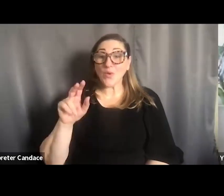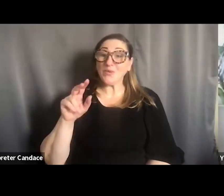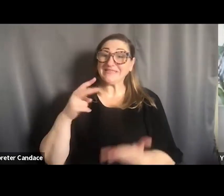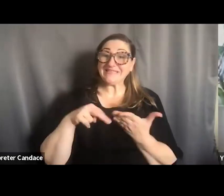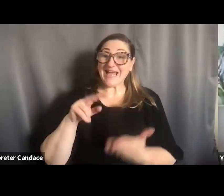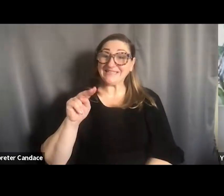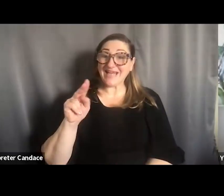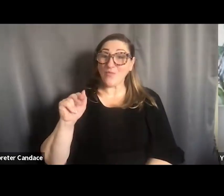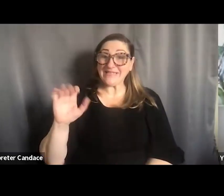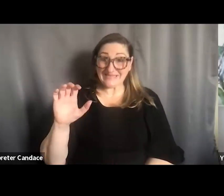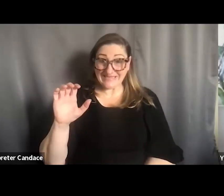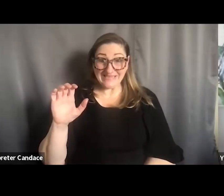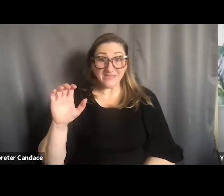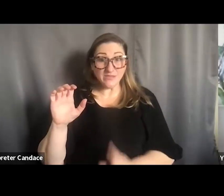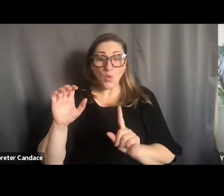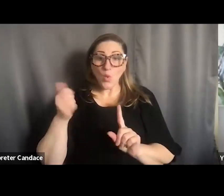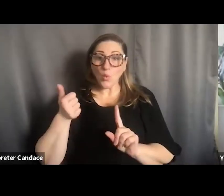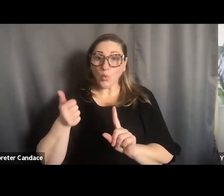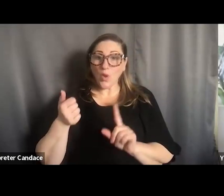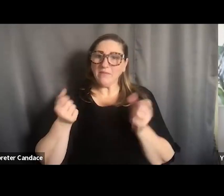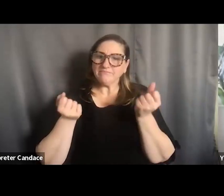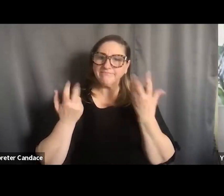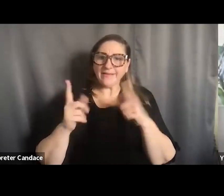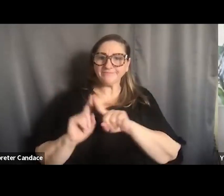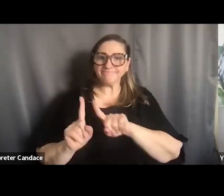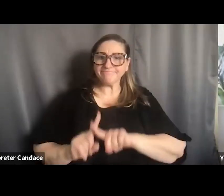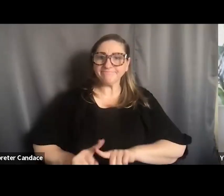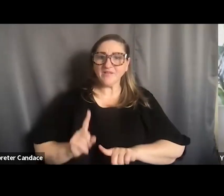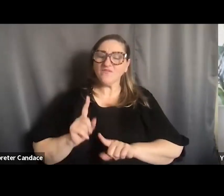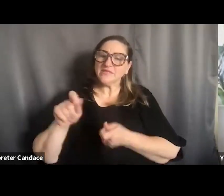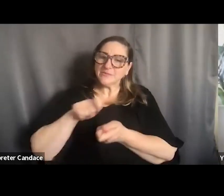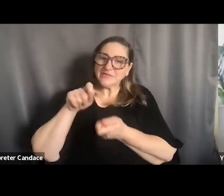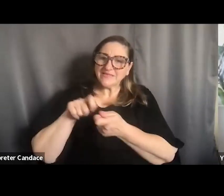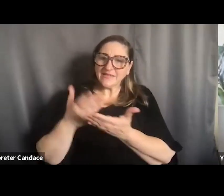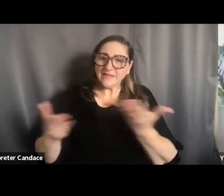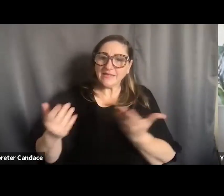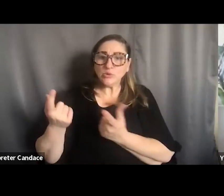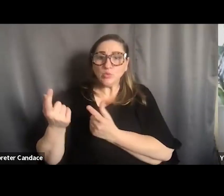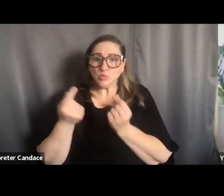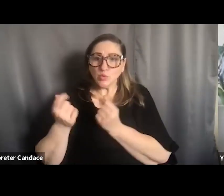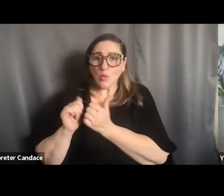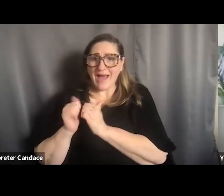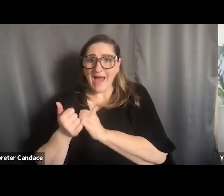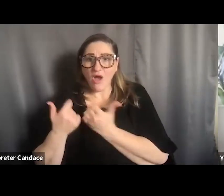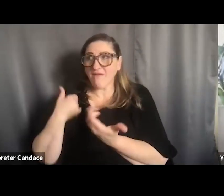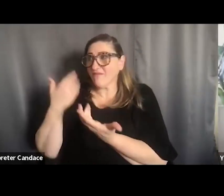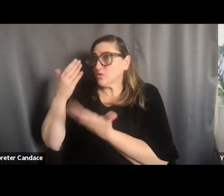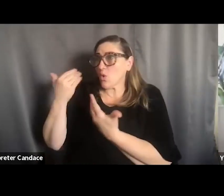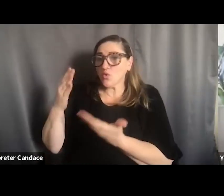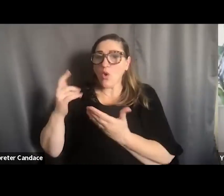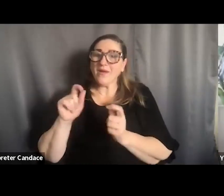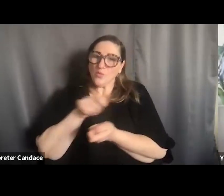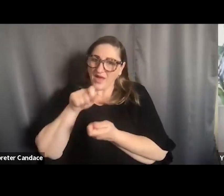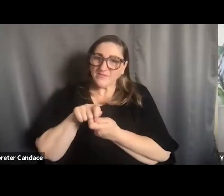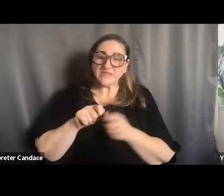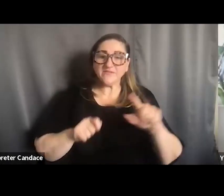be galvanizing if we all share them, and if we all spread them, and if we all meme them, and if we all put them in our Google